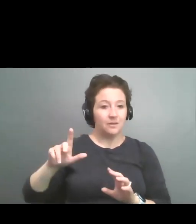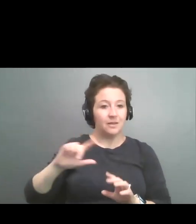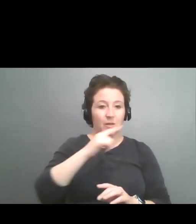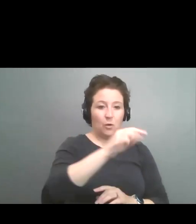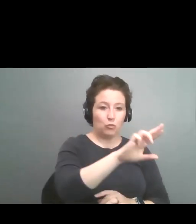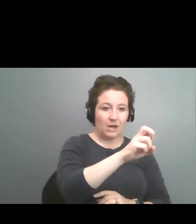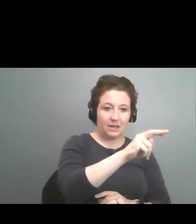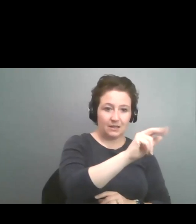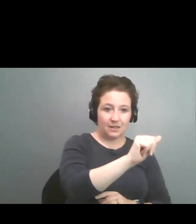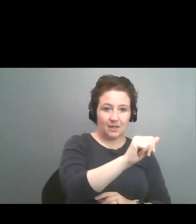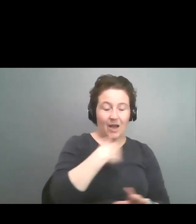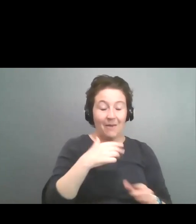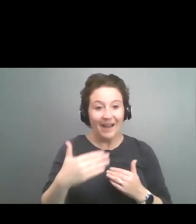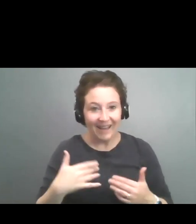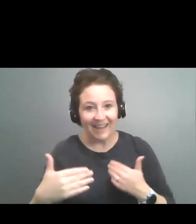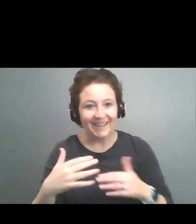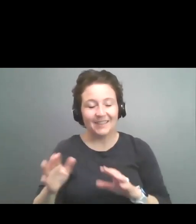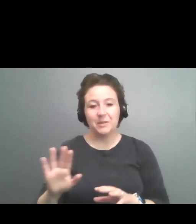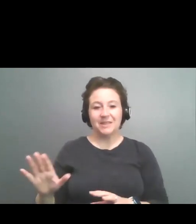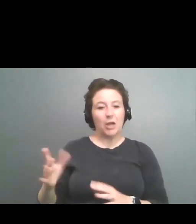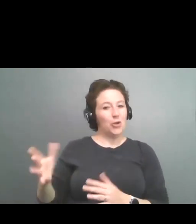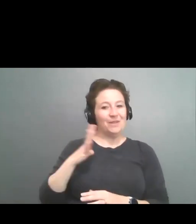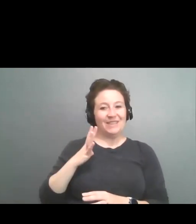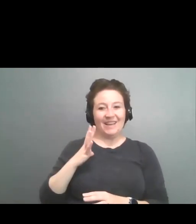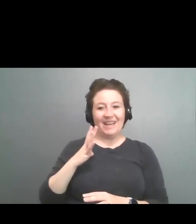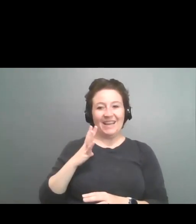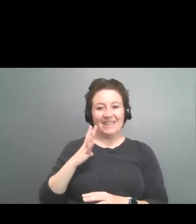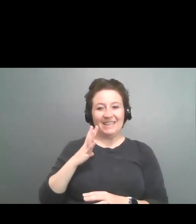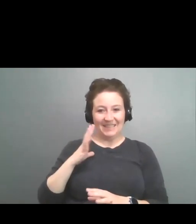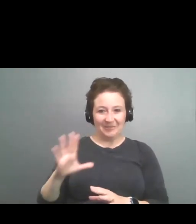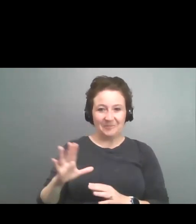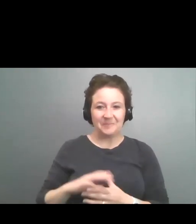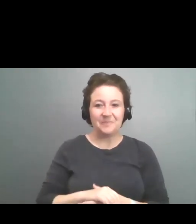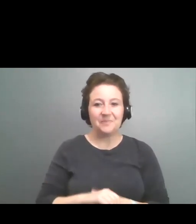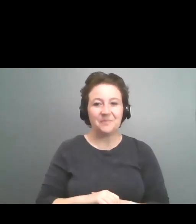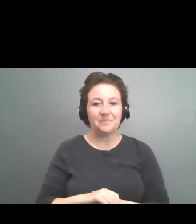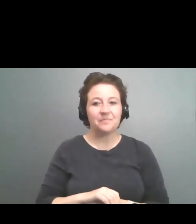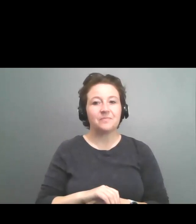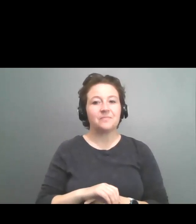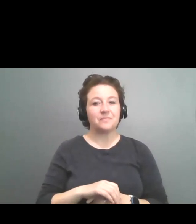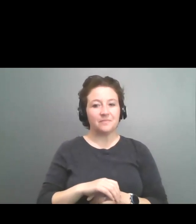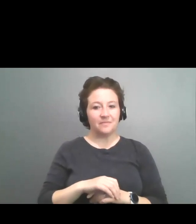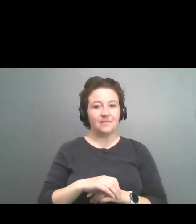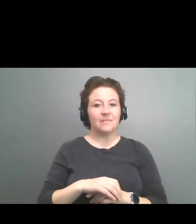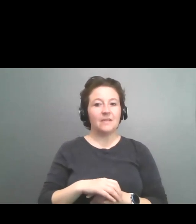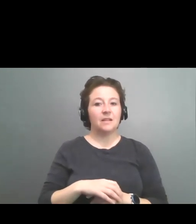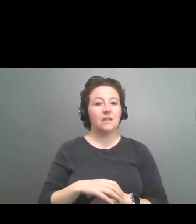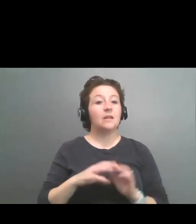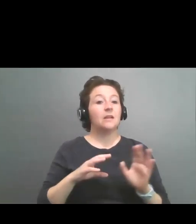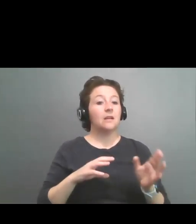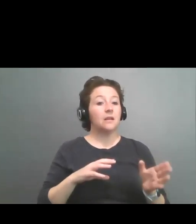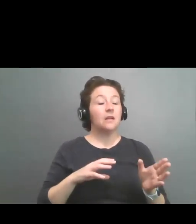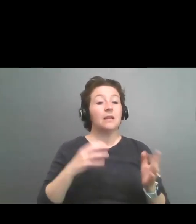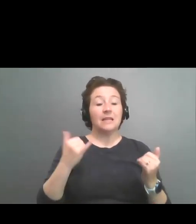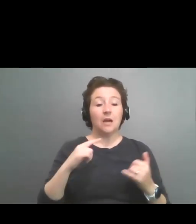okay. I'm jumping the gun. No, you're fine. You're just ready. Thank you. Okay. Next, we will be hearing